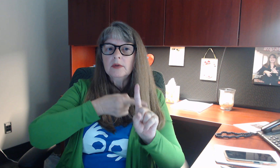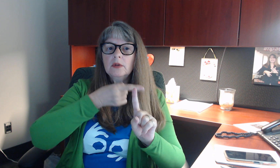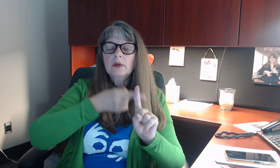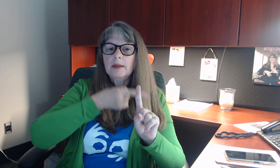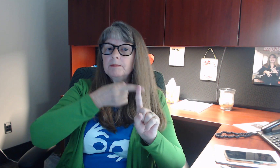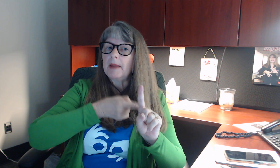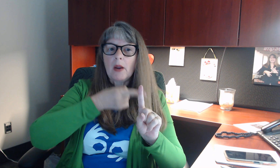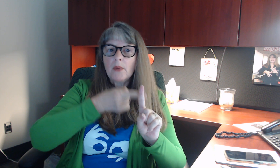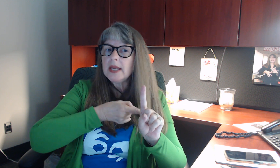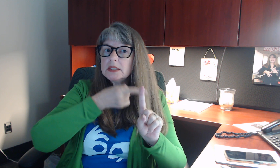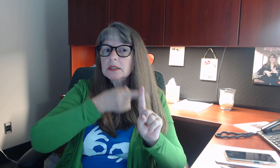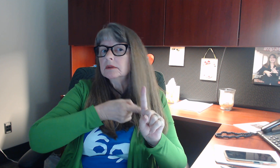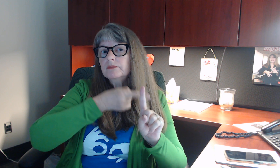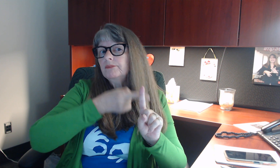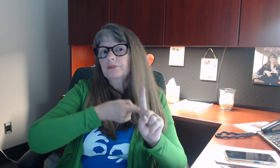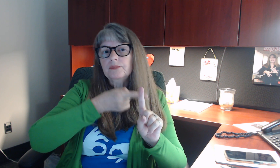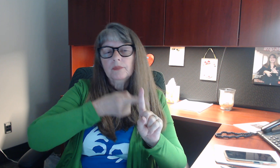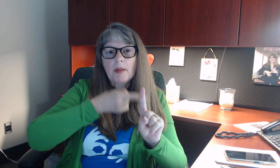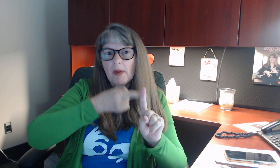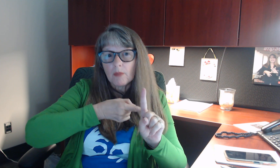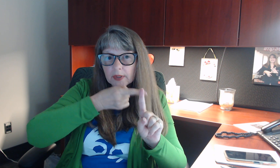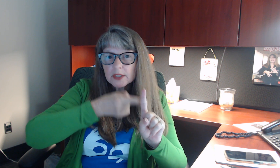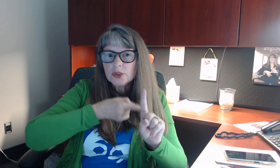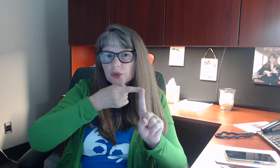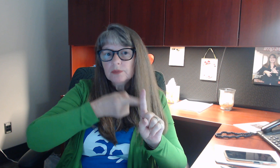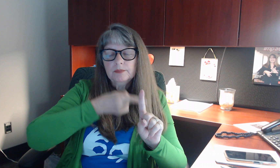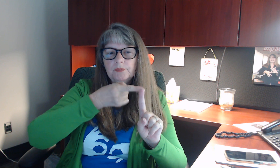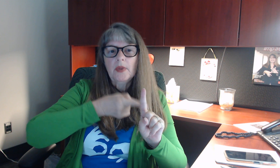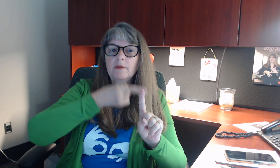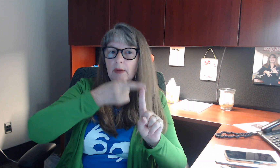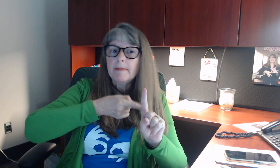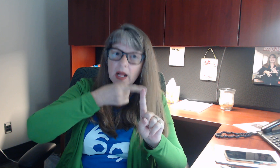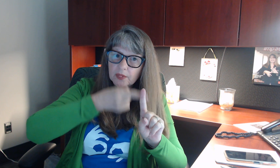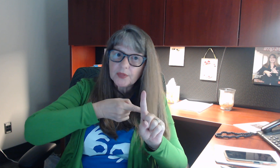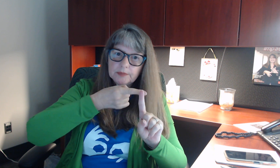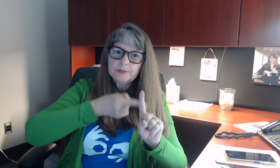I pay my rent, pay my mortgage every month.